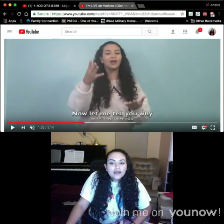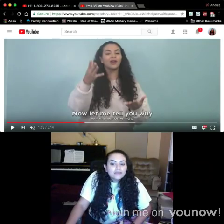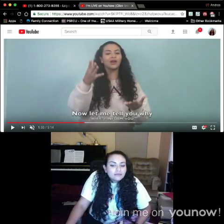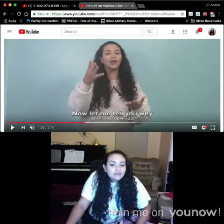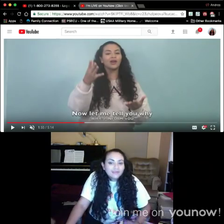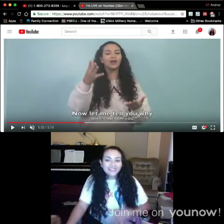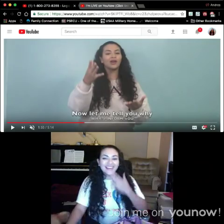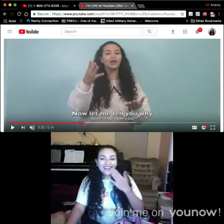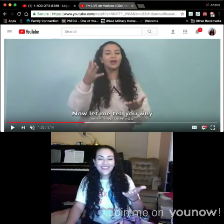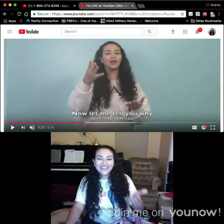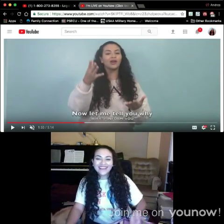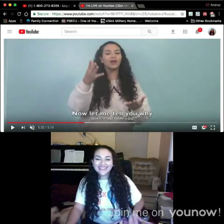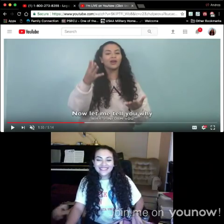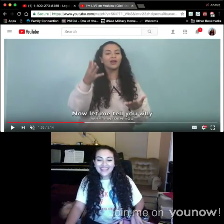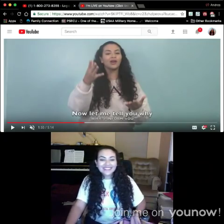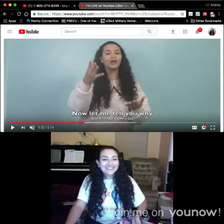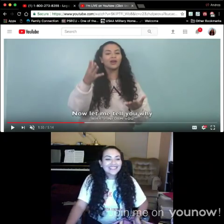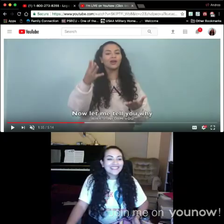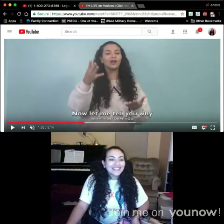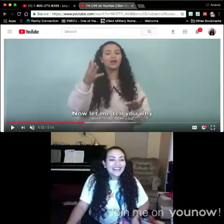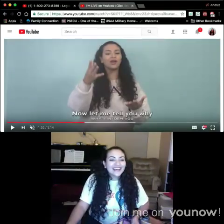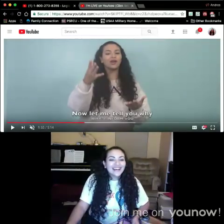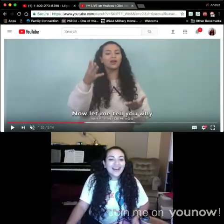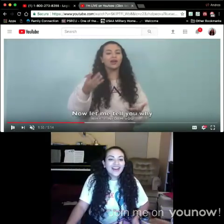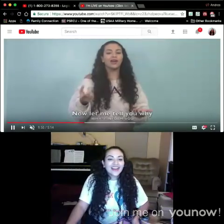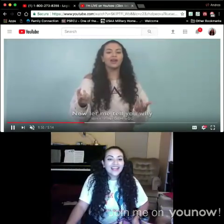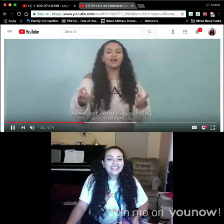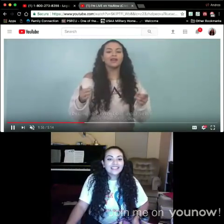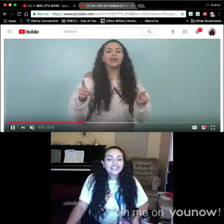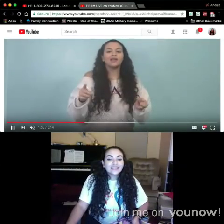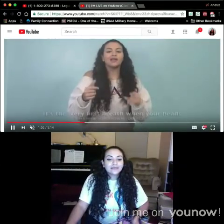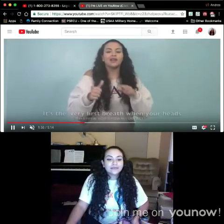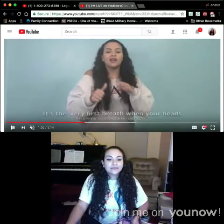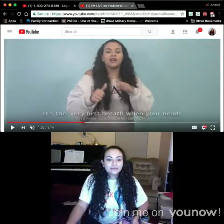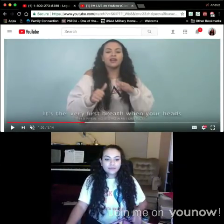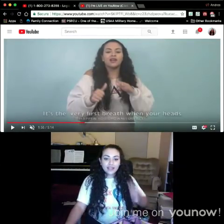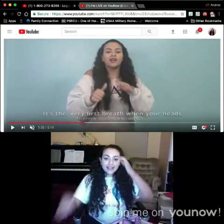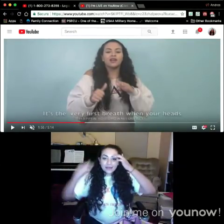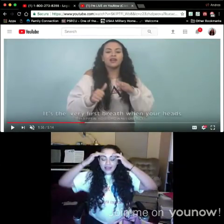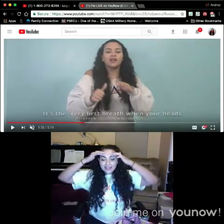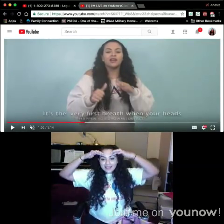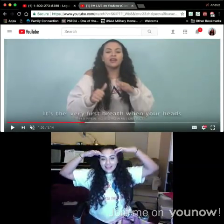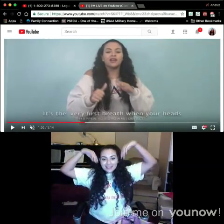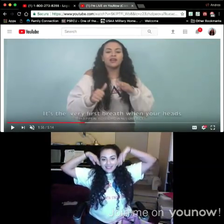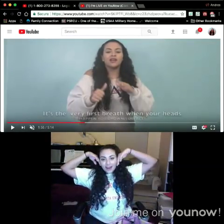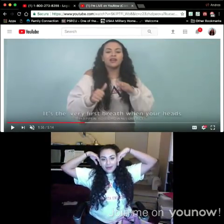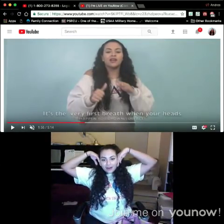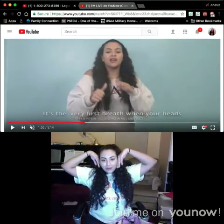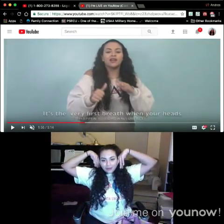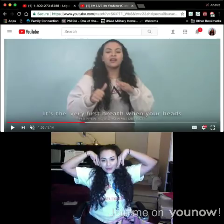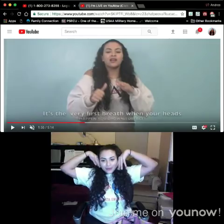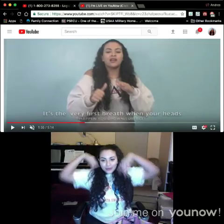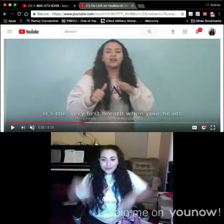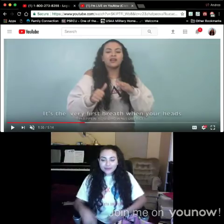Makia. Thank you for the 100 likes. All right. And then we're at the Alessia Cara